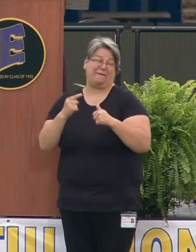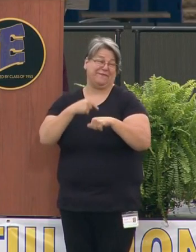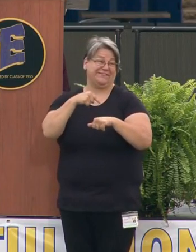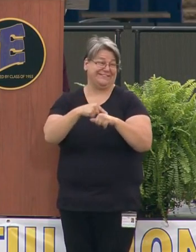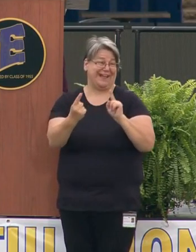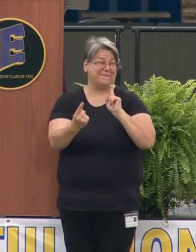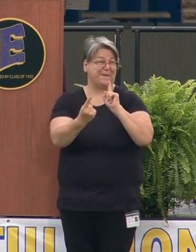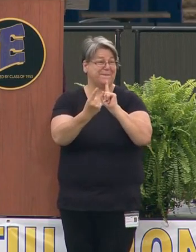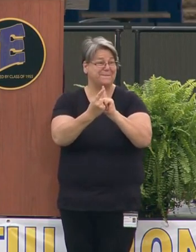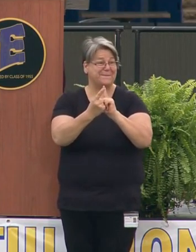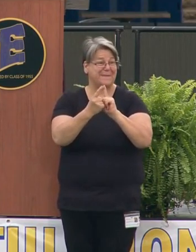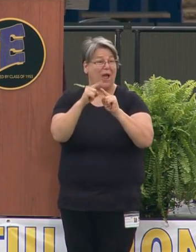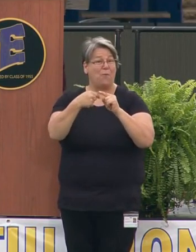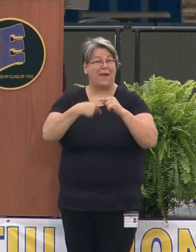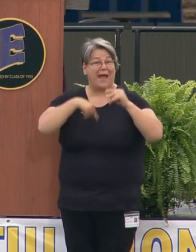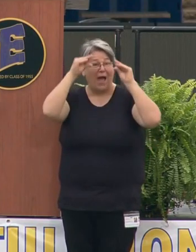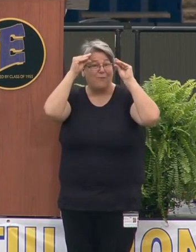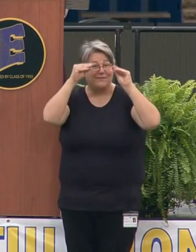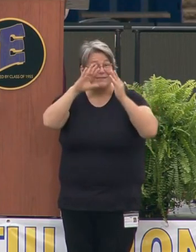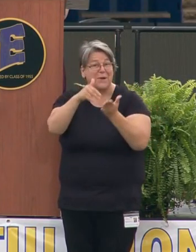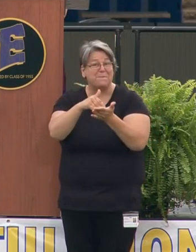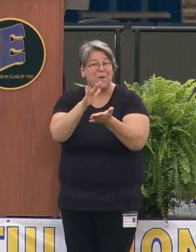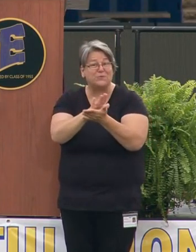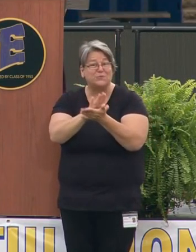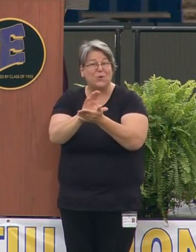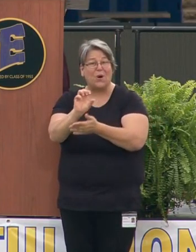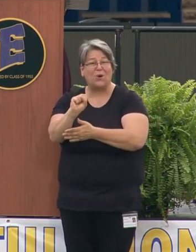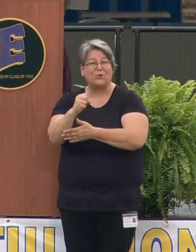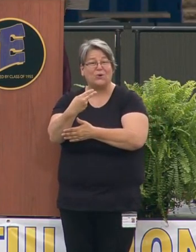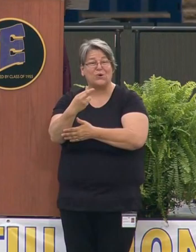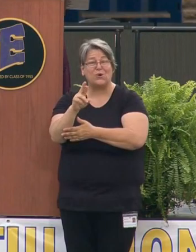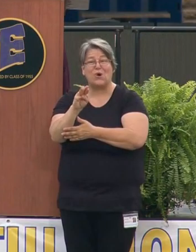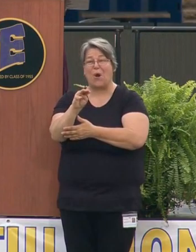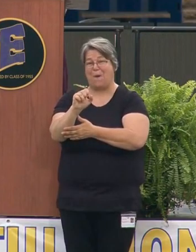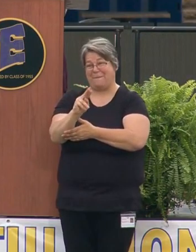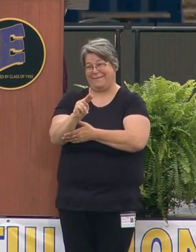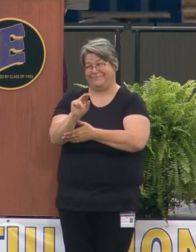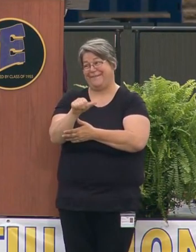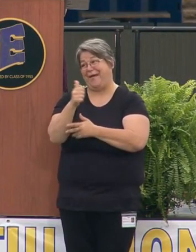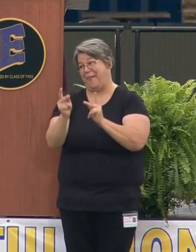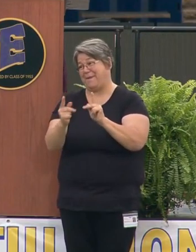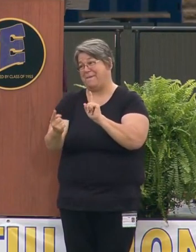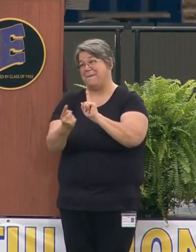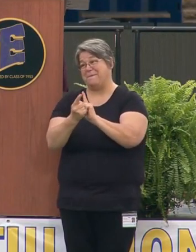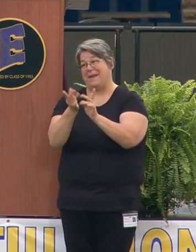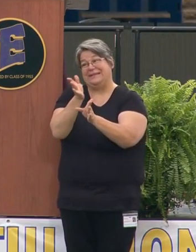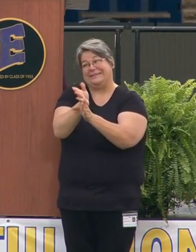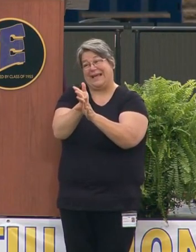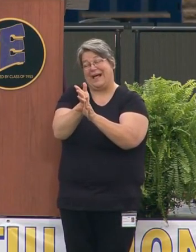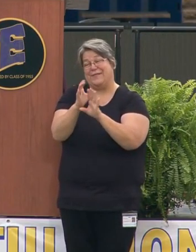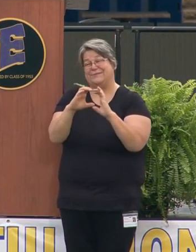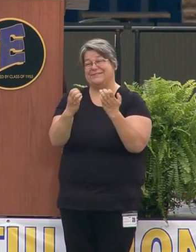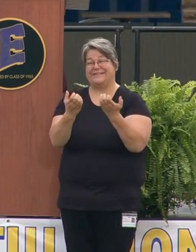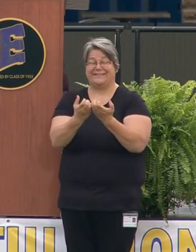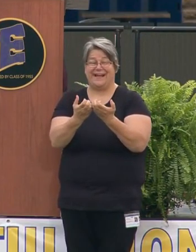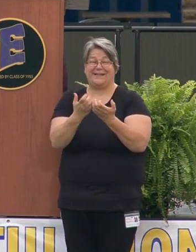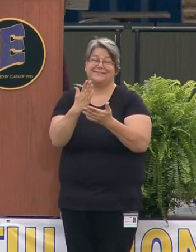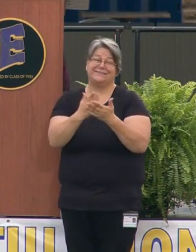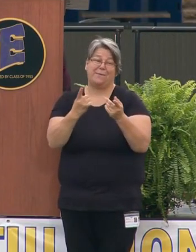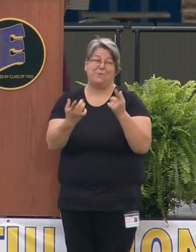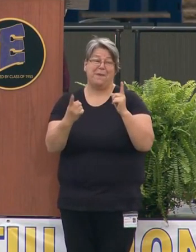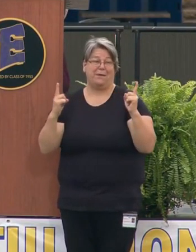we crossed paths at Sherman Middle School. Others of you met me in psychology class, and others of